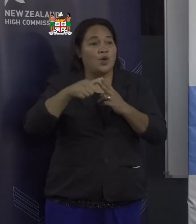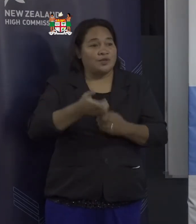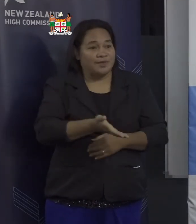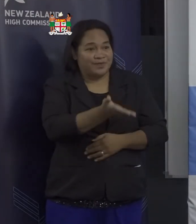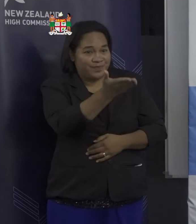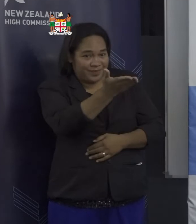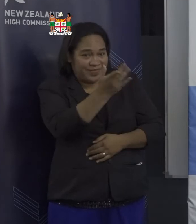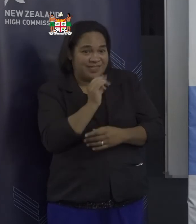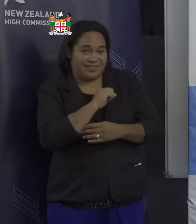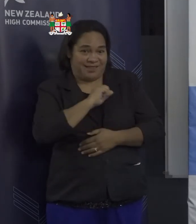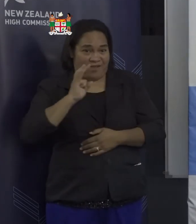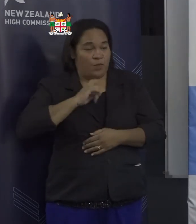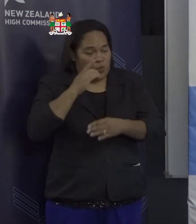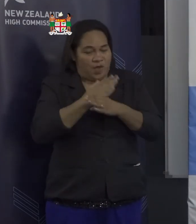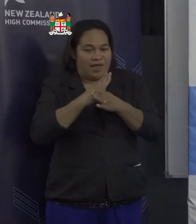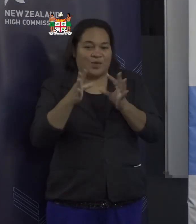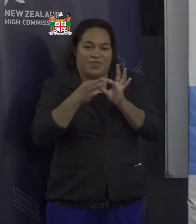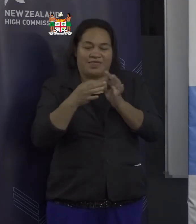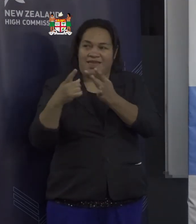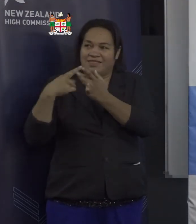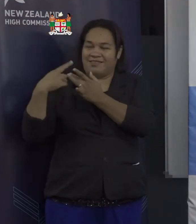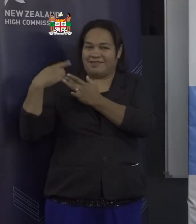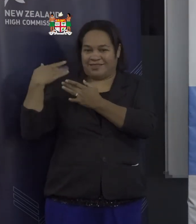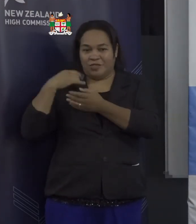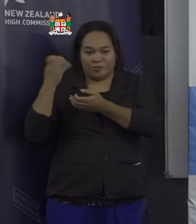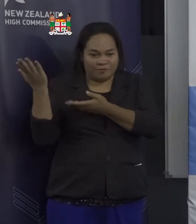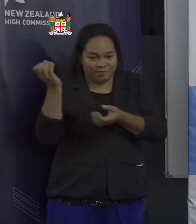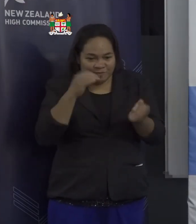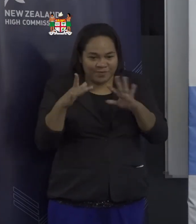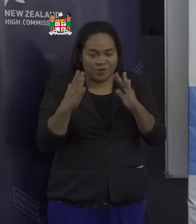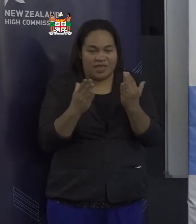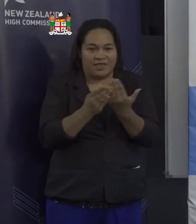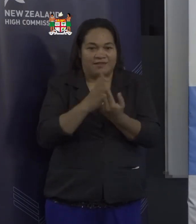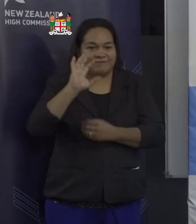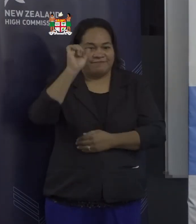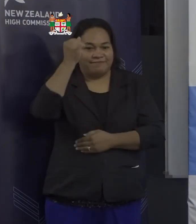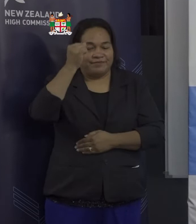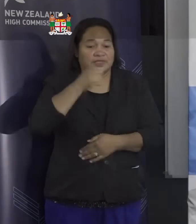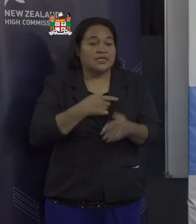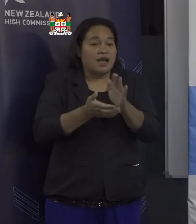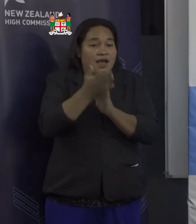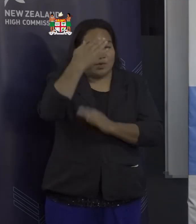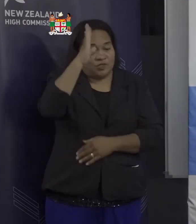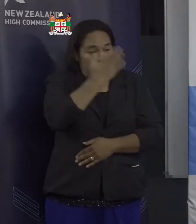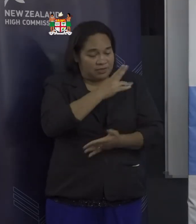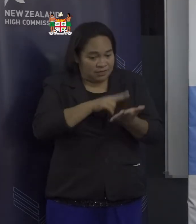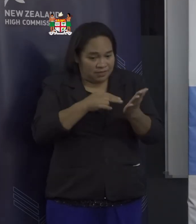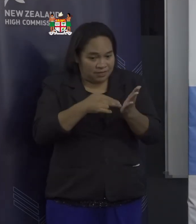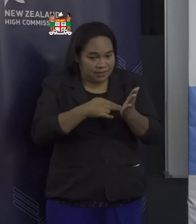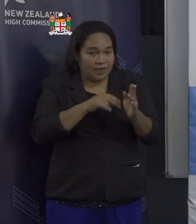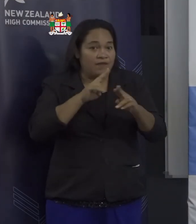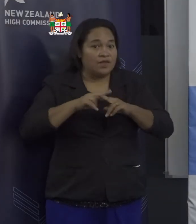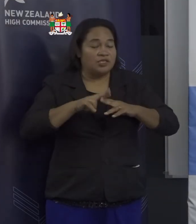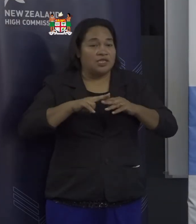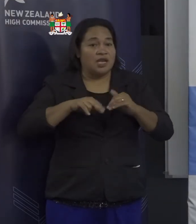here, who have been working very closely together with others to bring this together. The High Commission and the Fiji Association of Auckland have